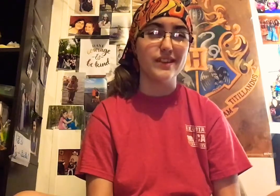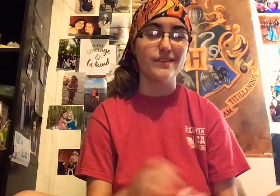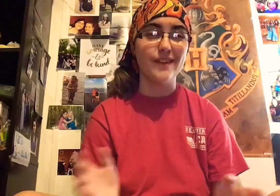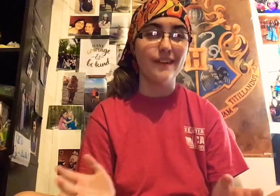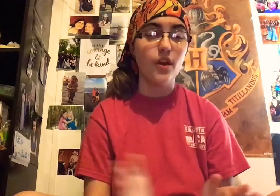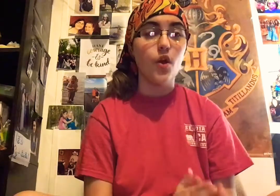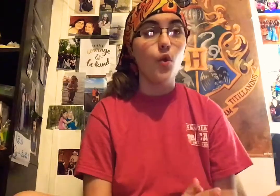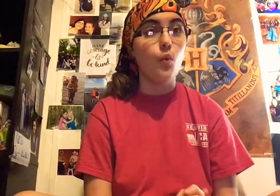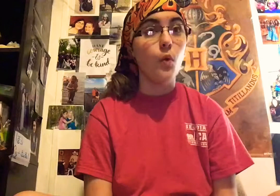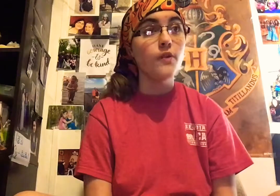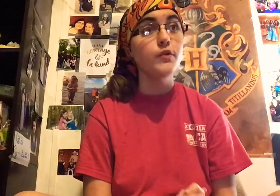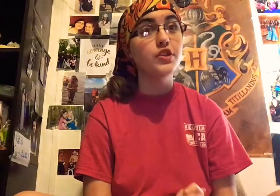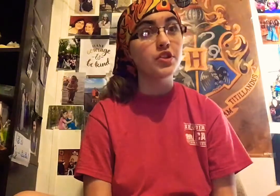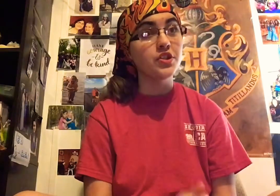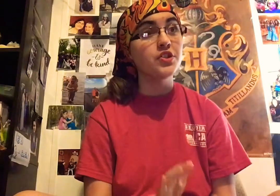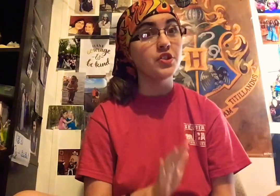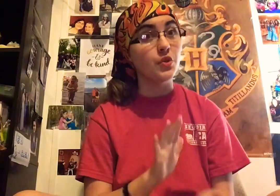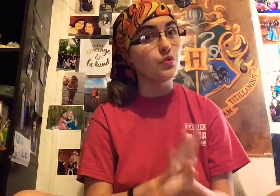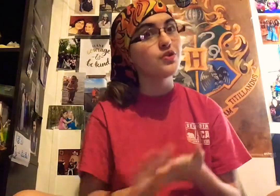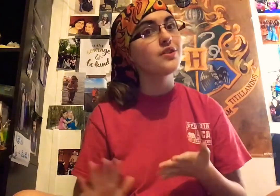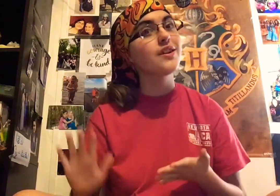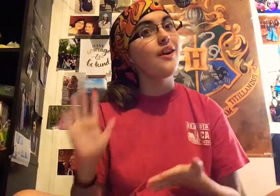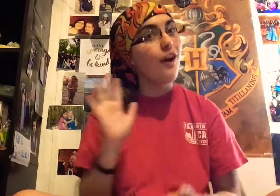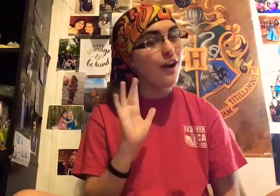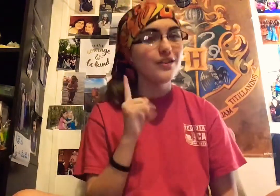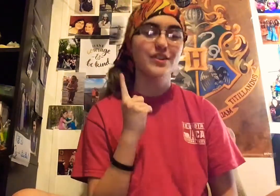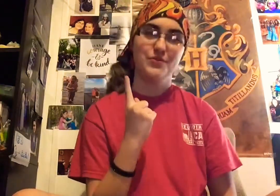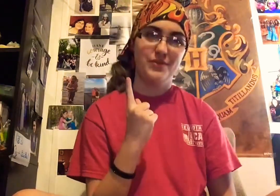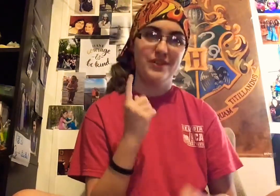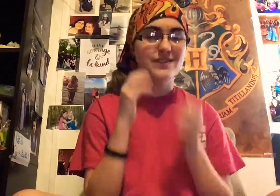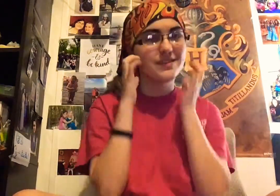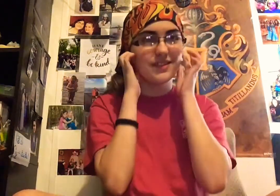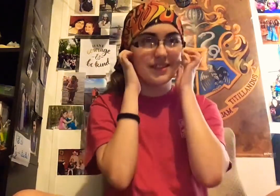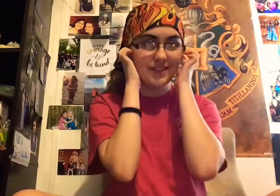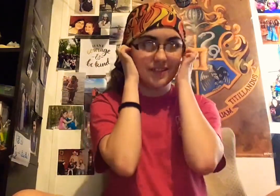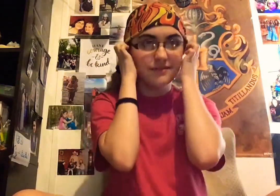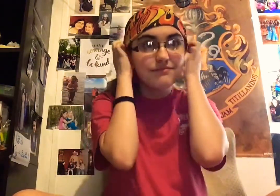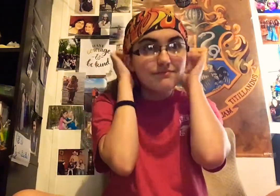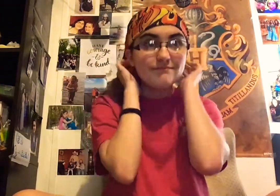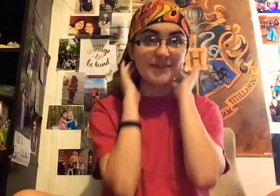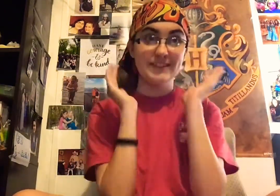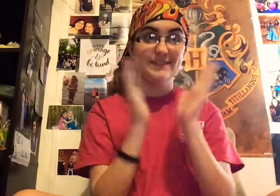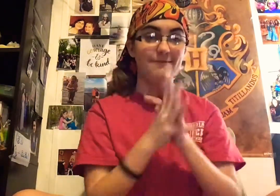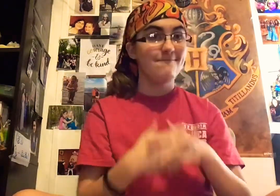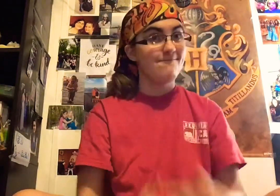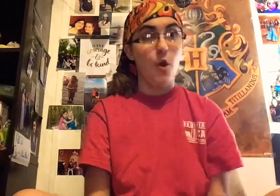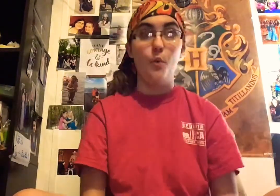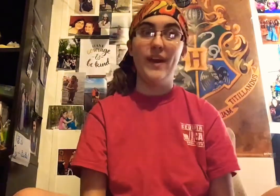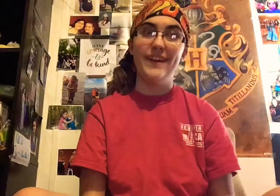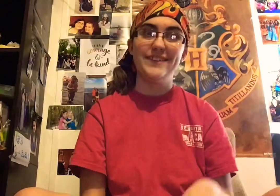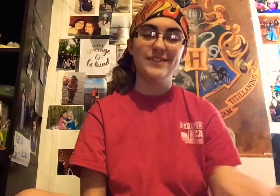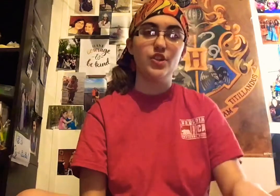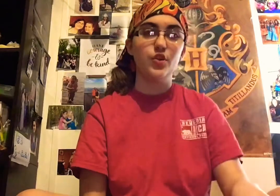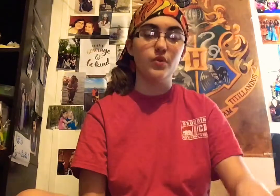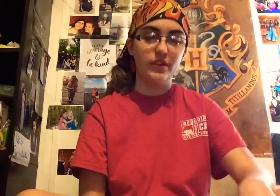think, what if we just used the college ones? Because why not? So we're going to